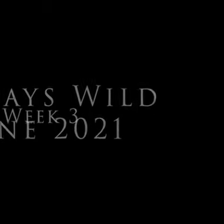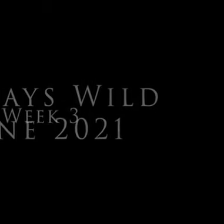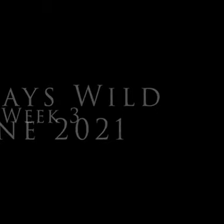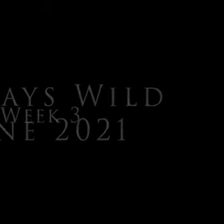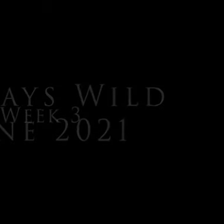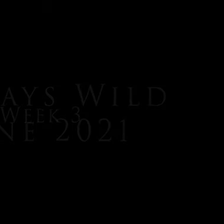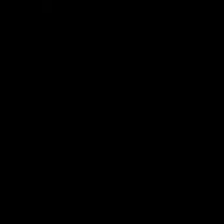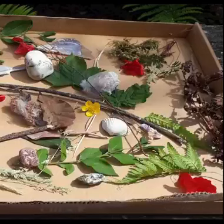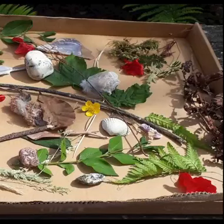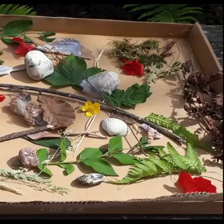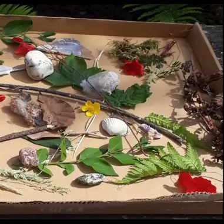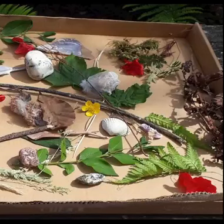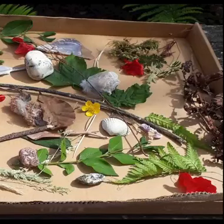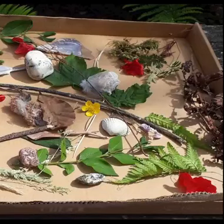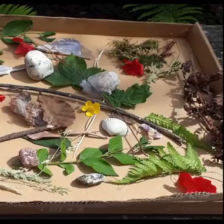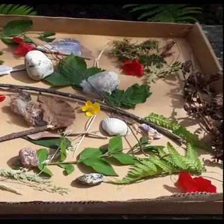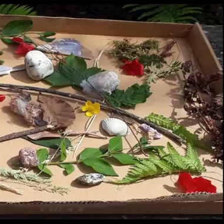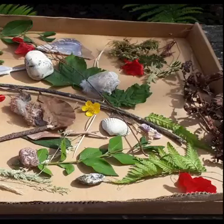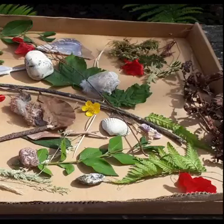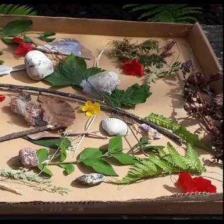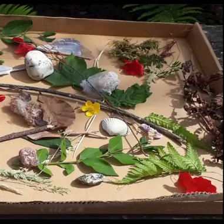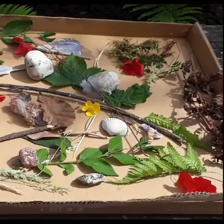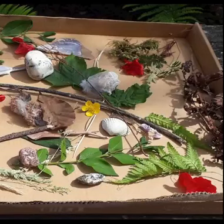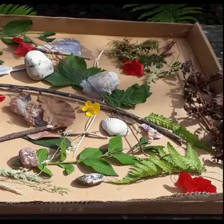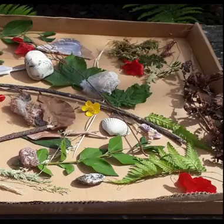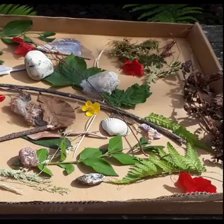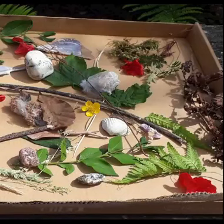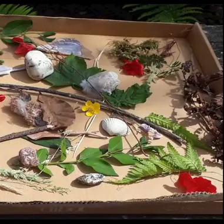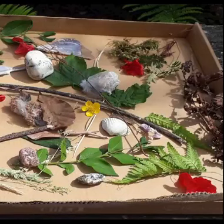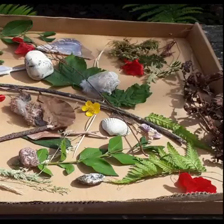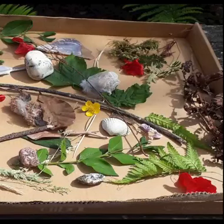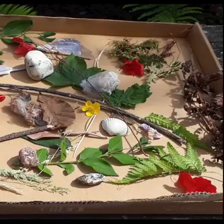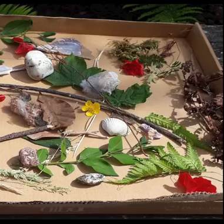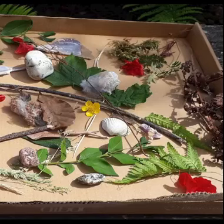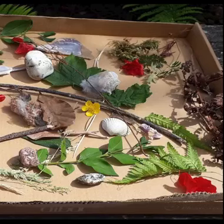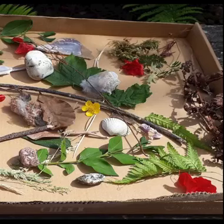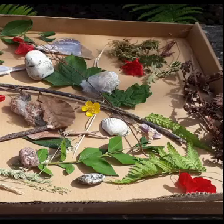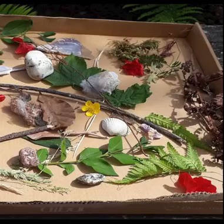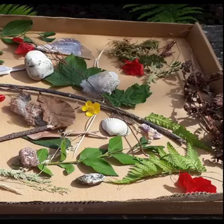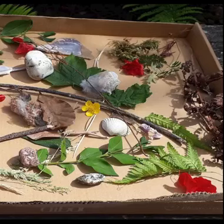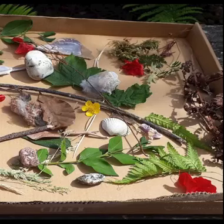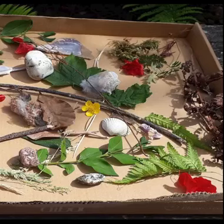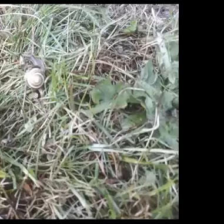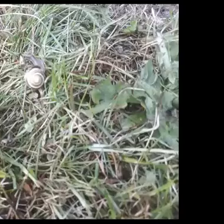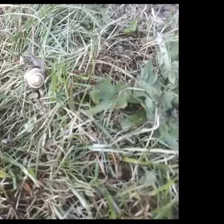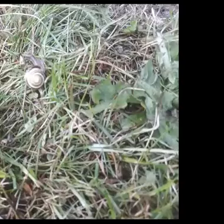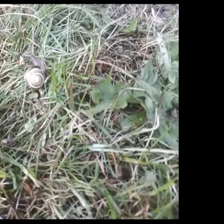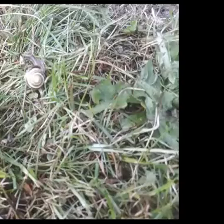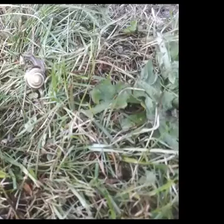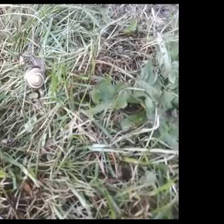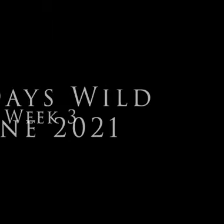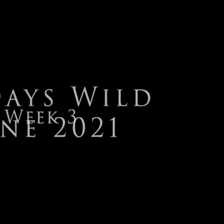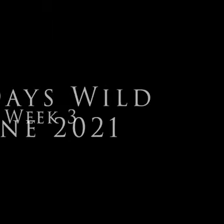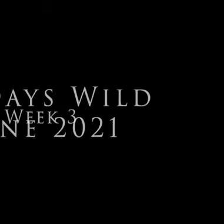So it says 30 days wild. So, for 30 days wild, then in the past week, where